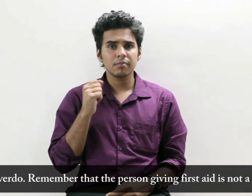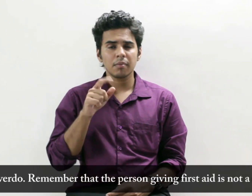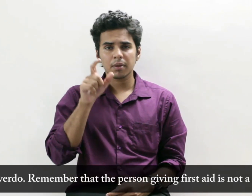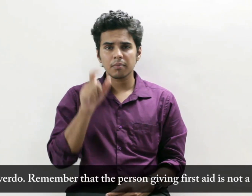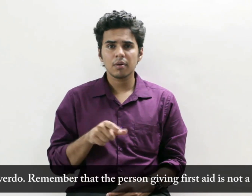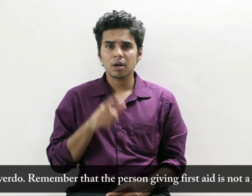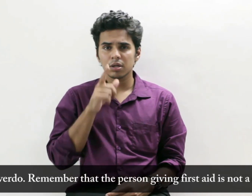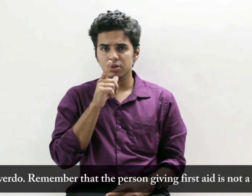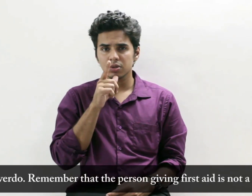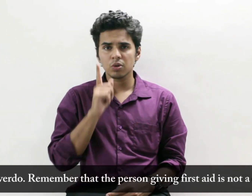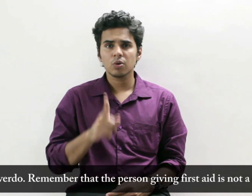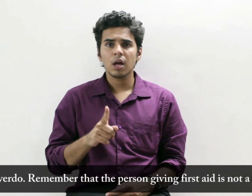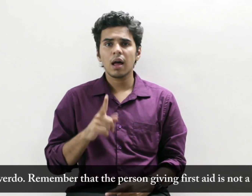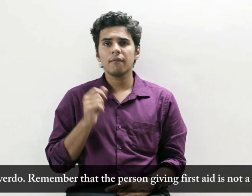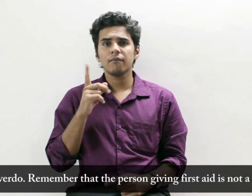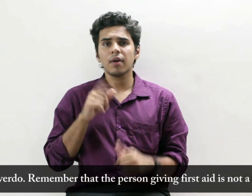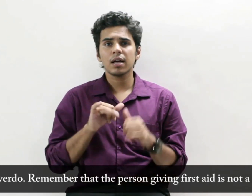is not a doctor.